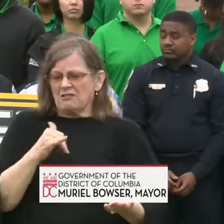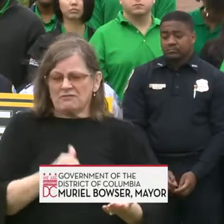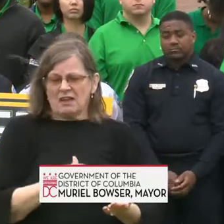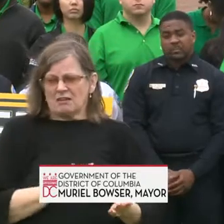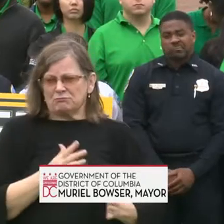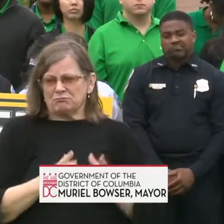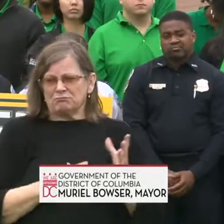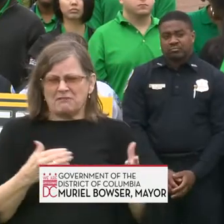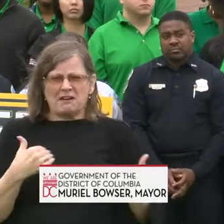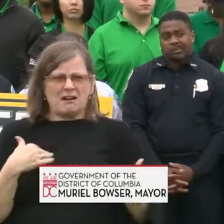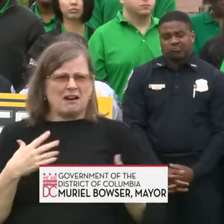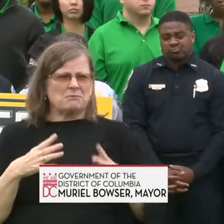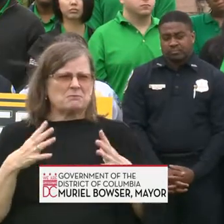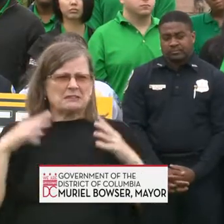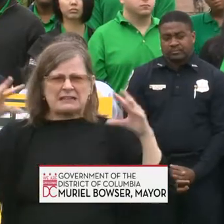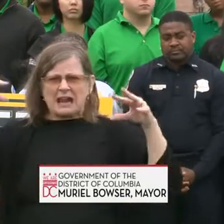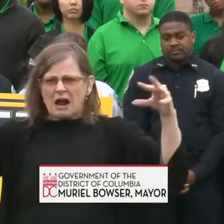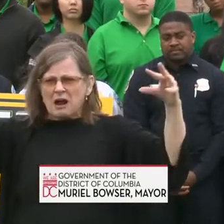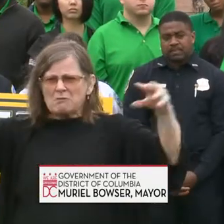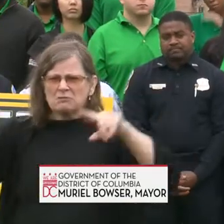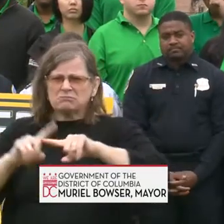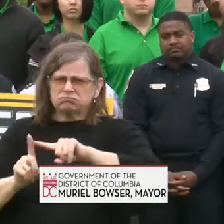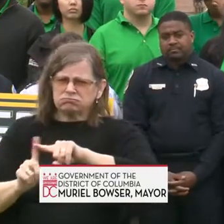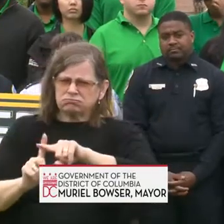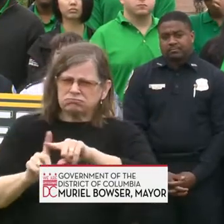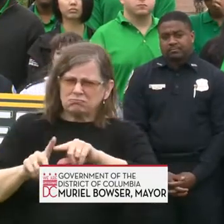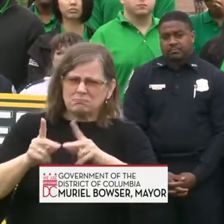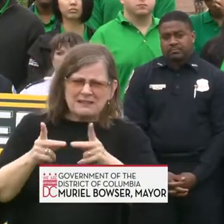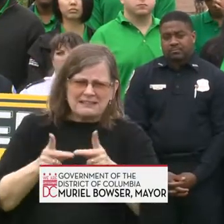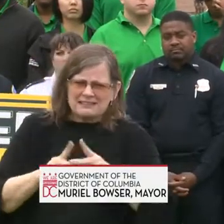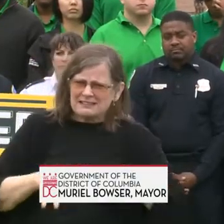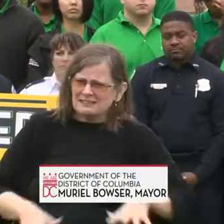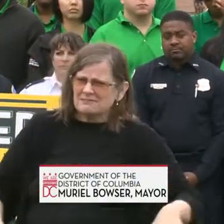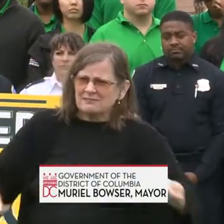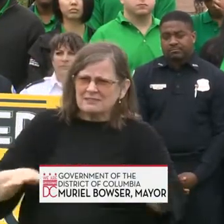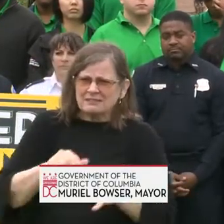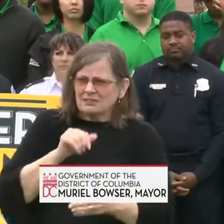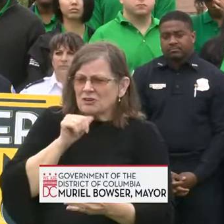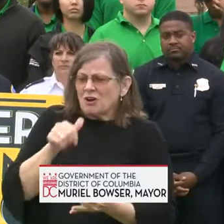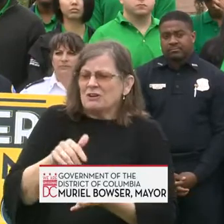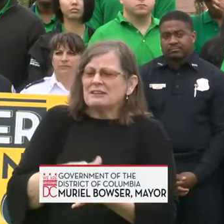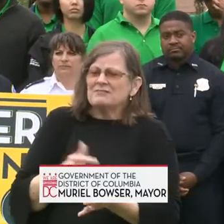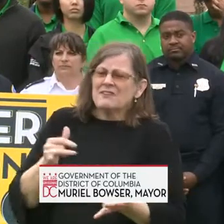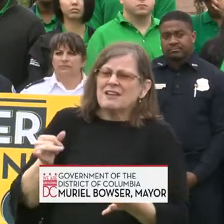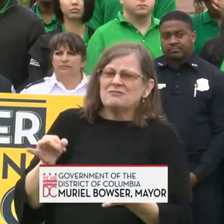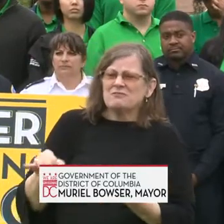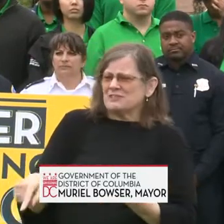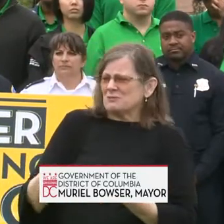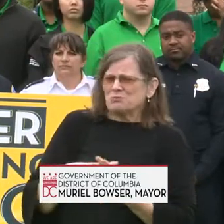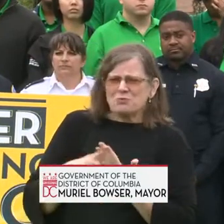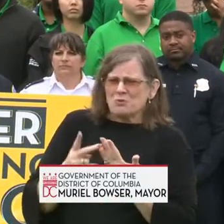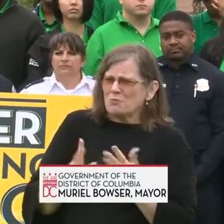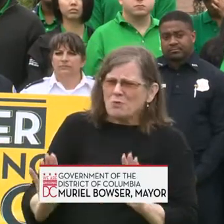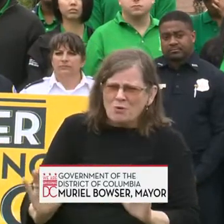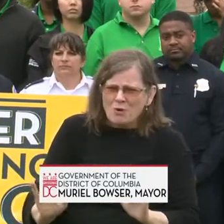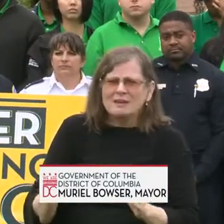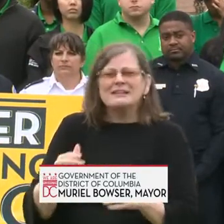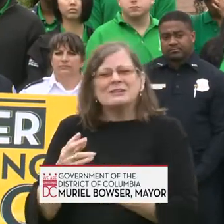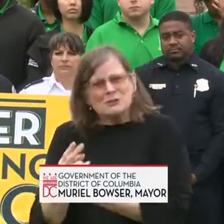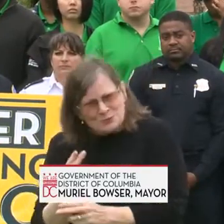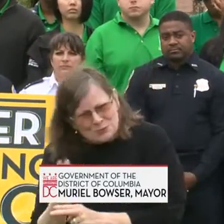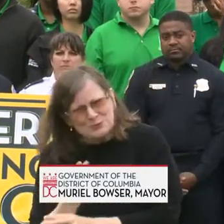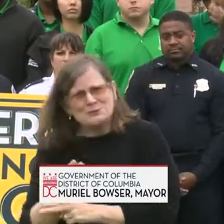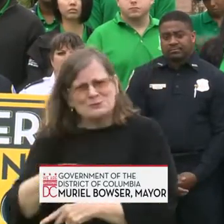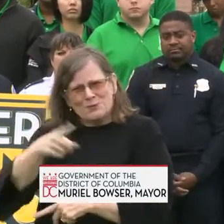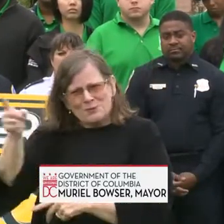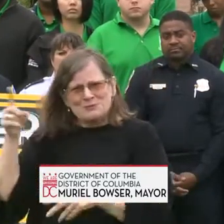D.C., thanks to our mayor. If you have not taken advantage of this program, please do. And the last thing I will say